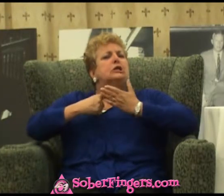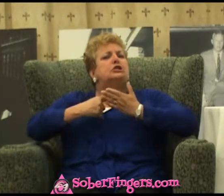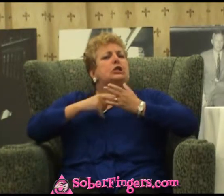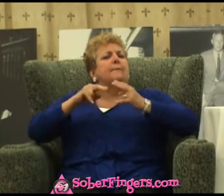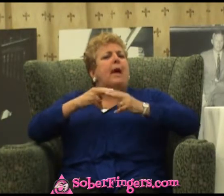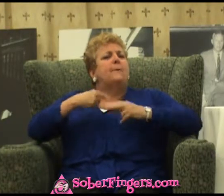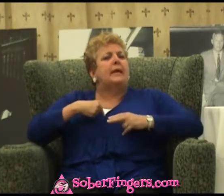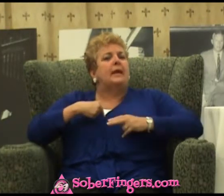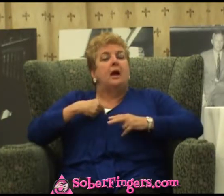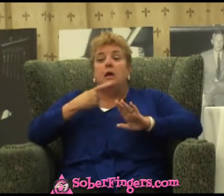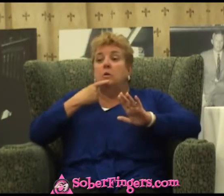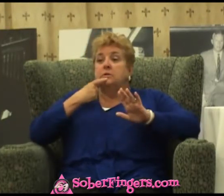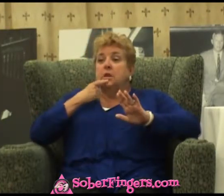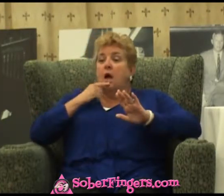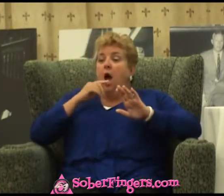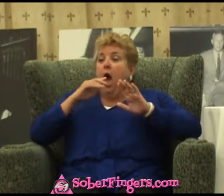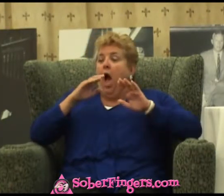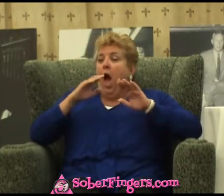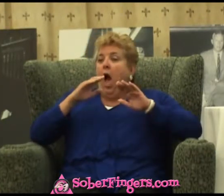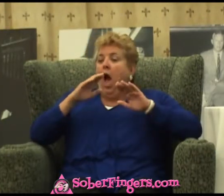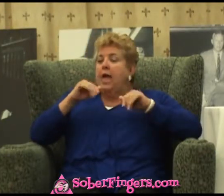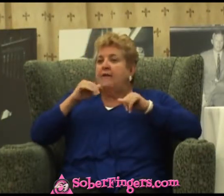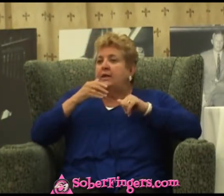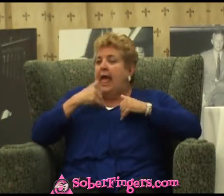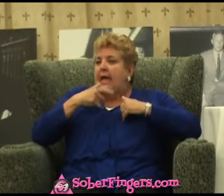haven't had a drink in a week. They never clapped.